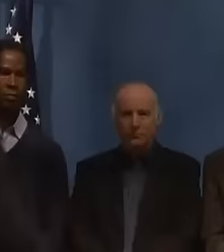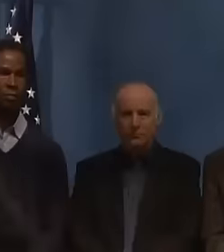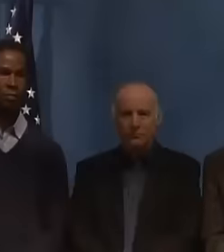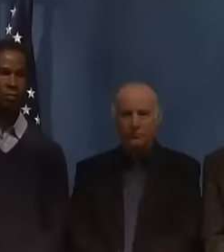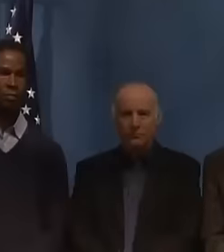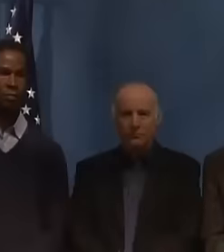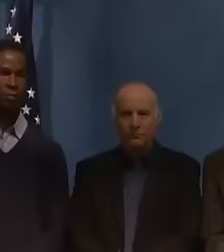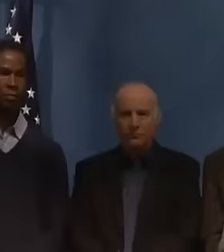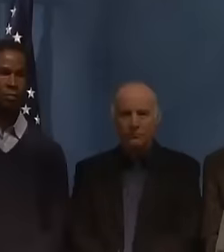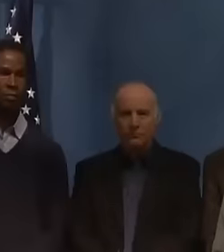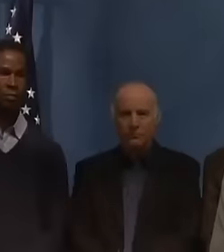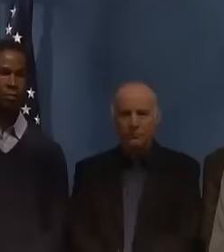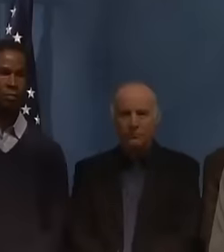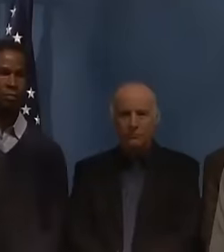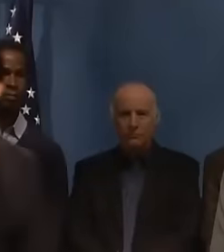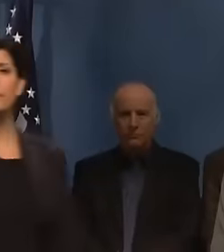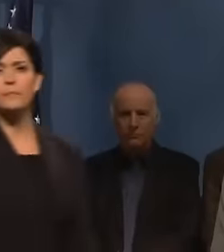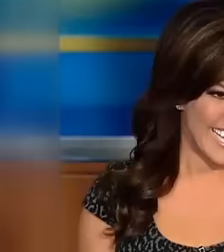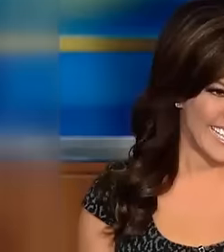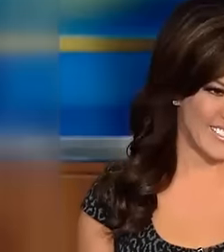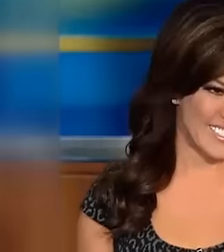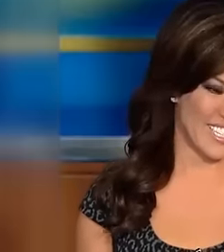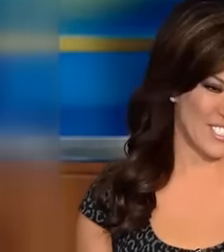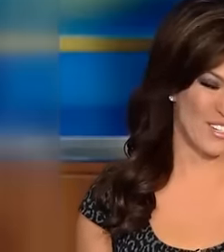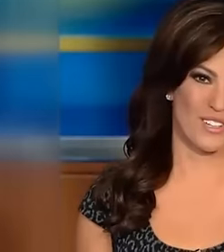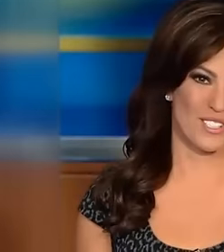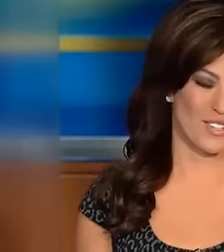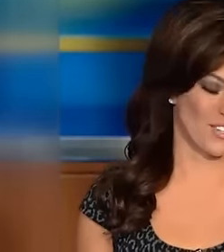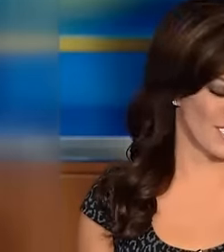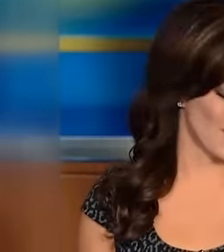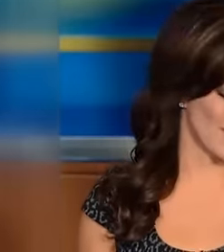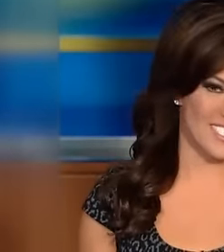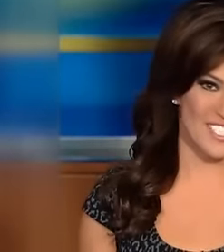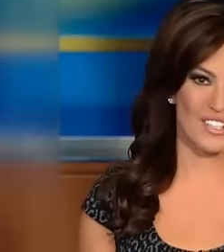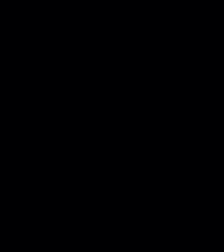There's also a version for Chris Christie, too.